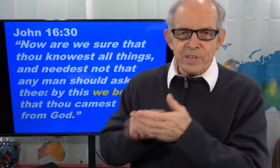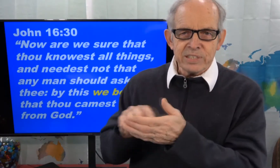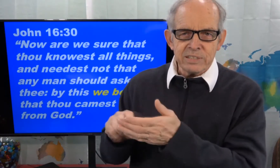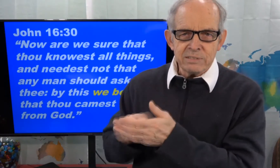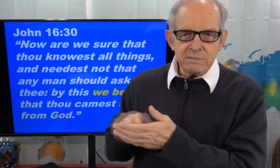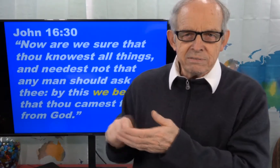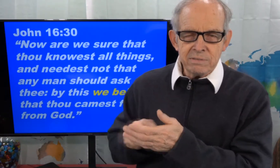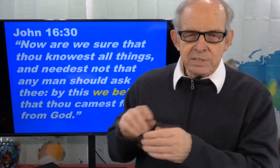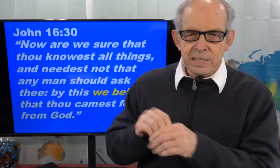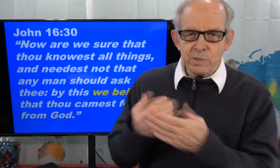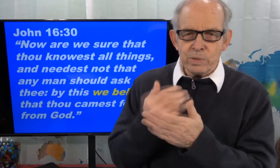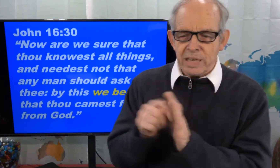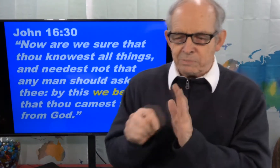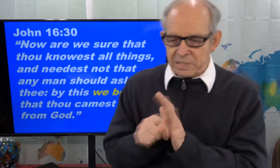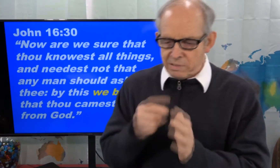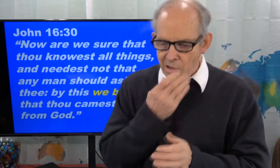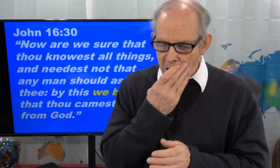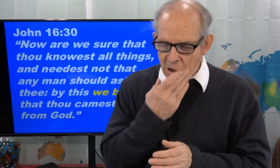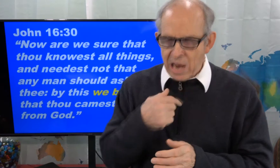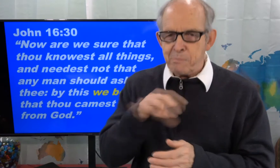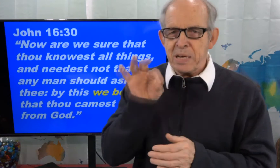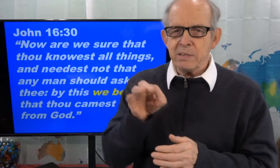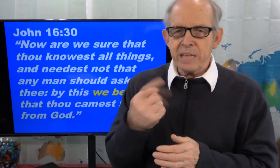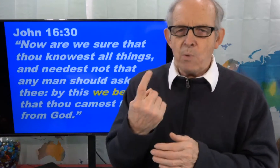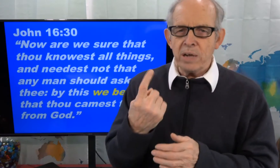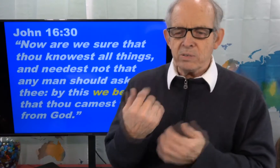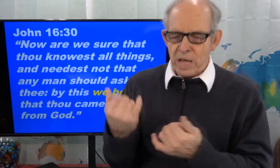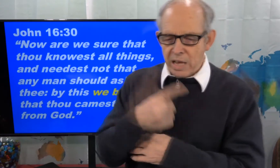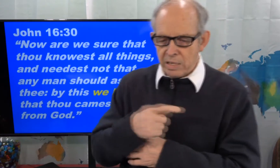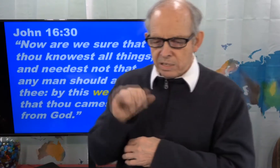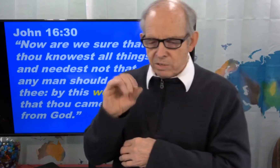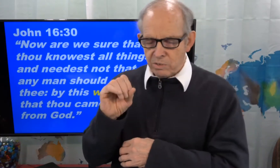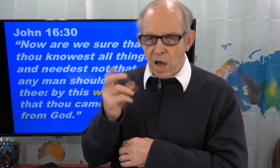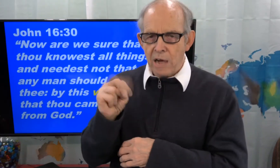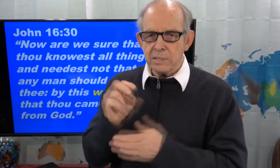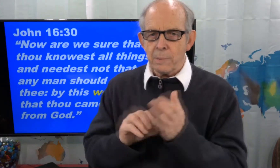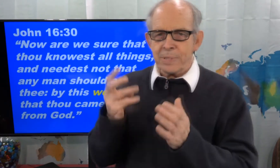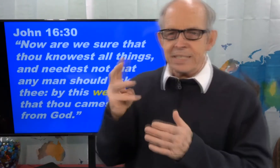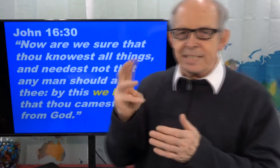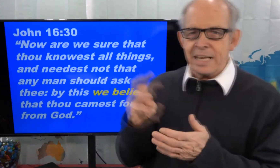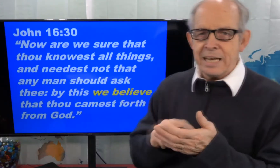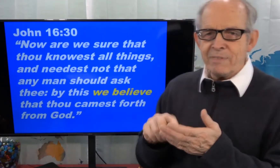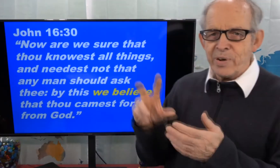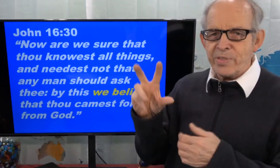verses in New Testament. I pray that was today, John chapter 16, verse